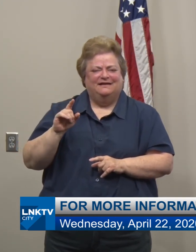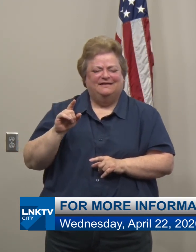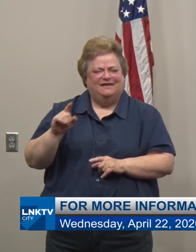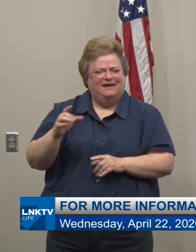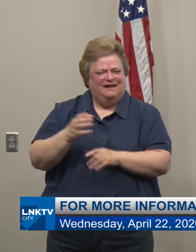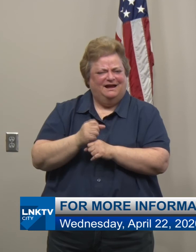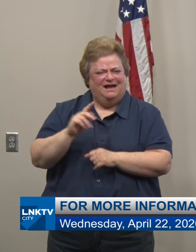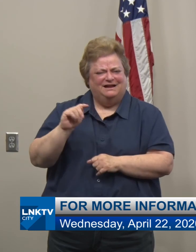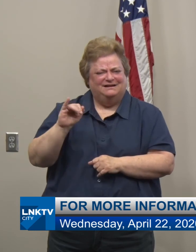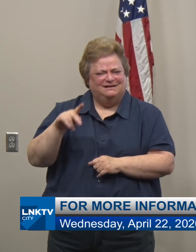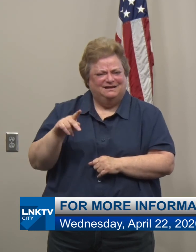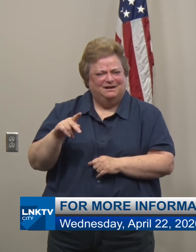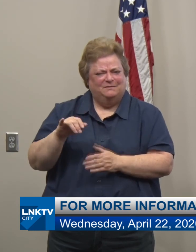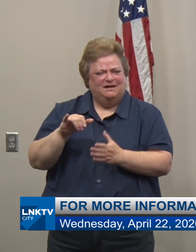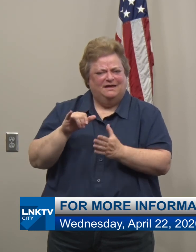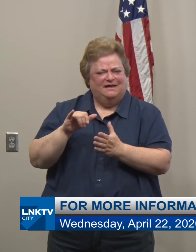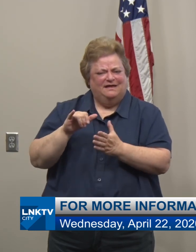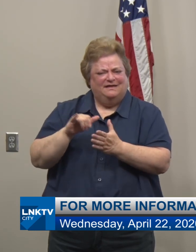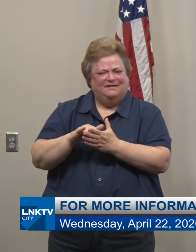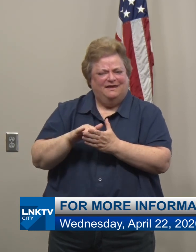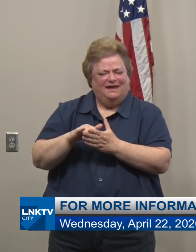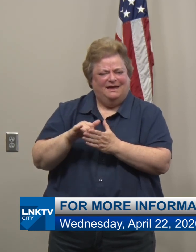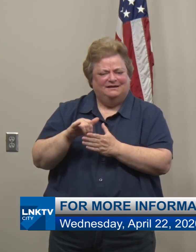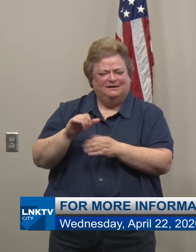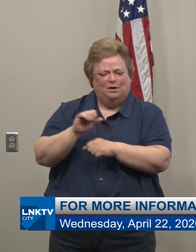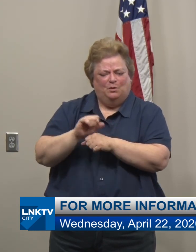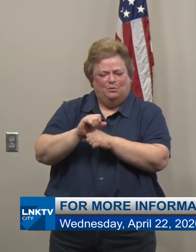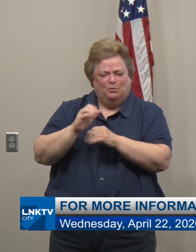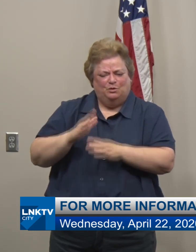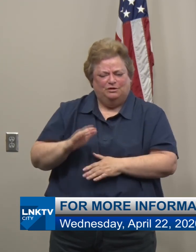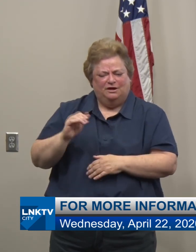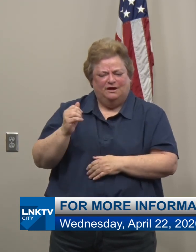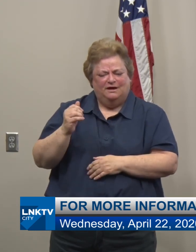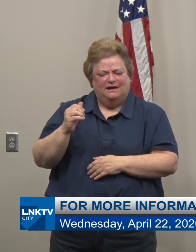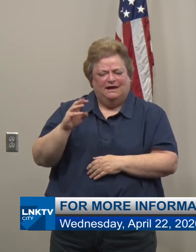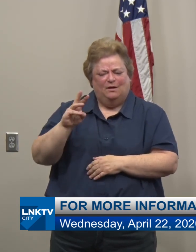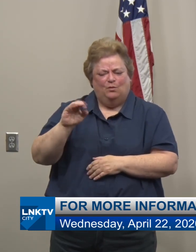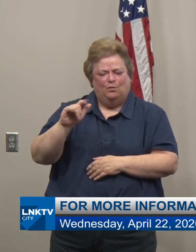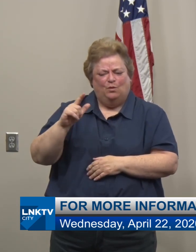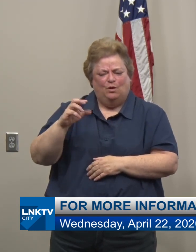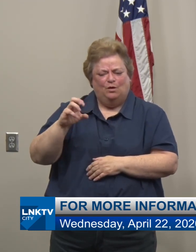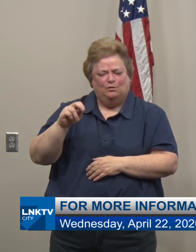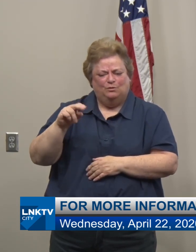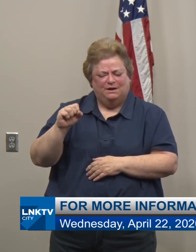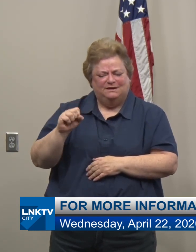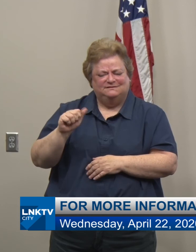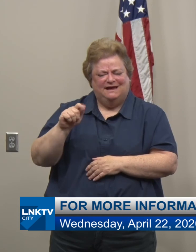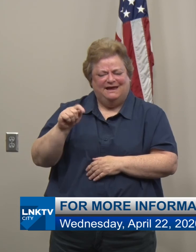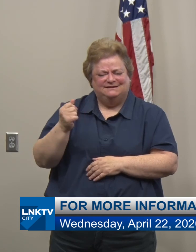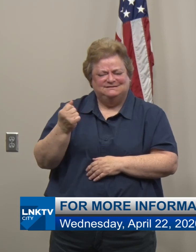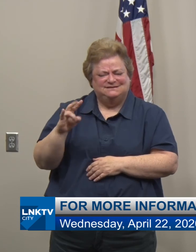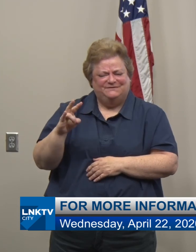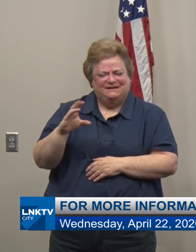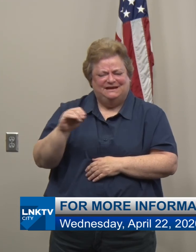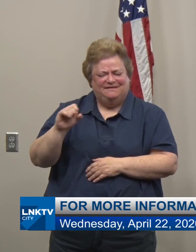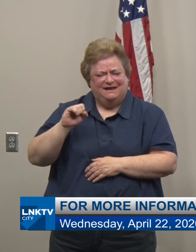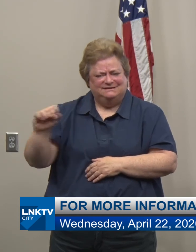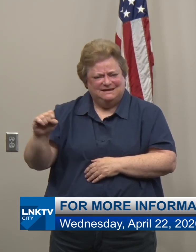an employee at the Walgreens at 17th and South may have gone into work knowing they were positive. Have you heard anything about